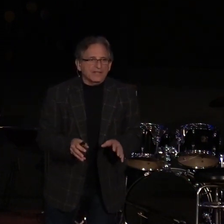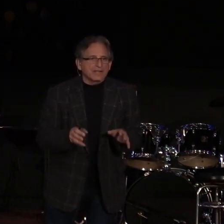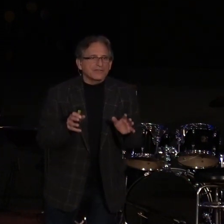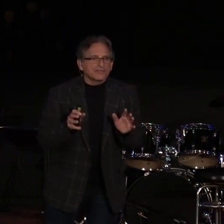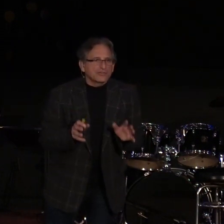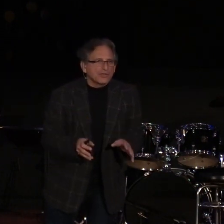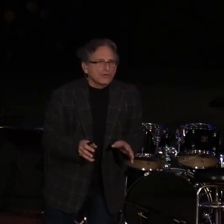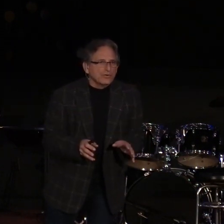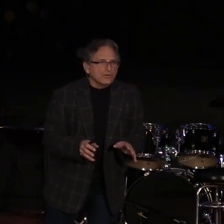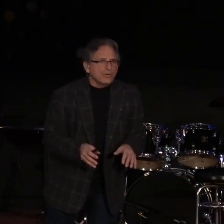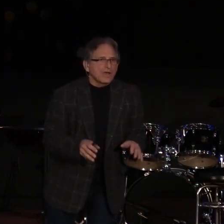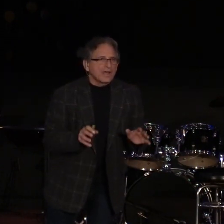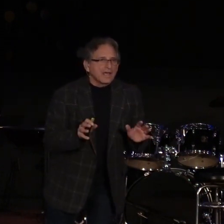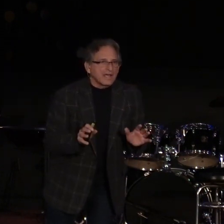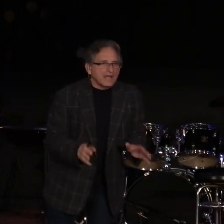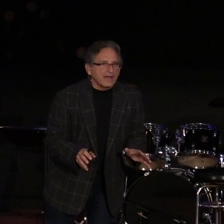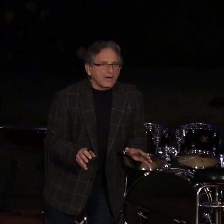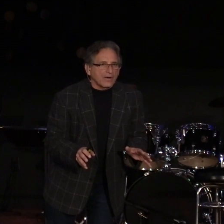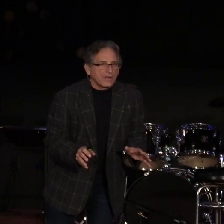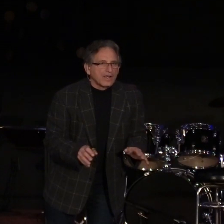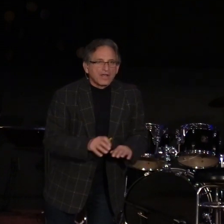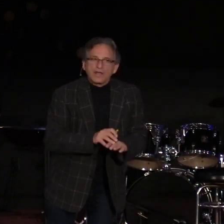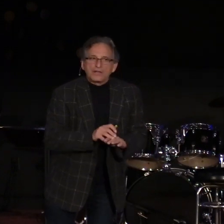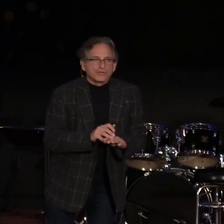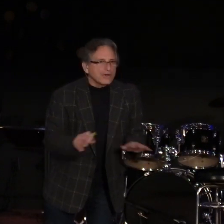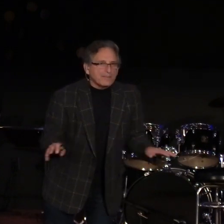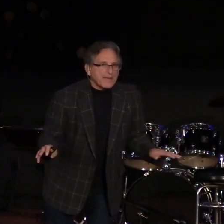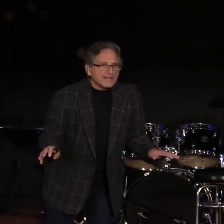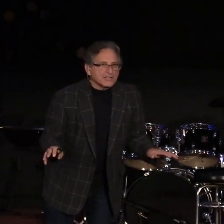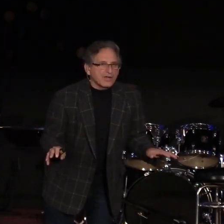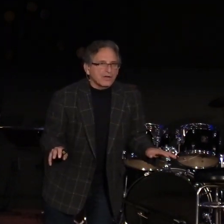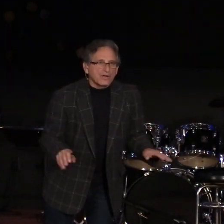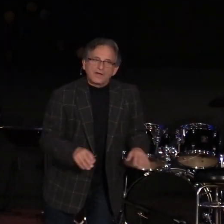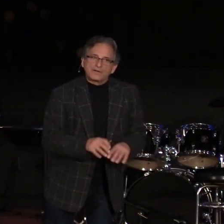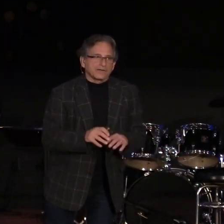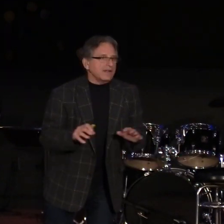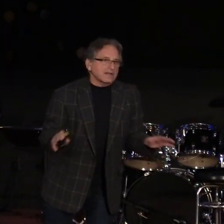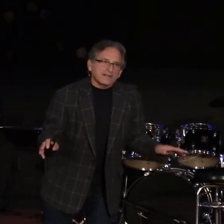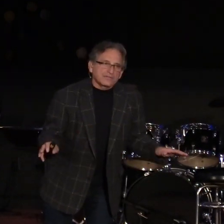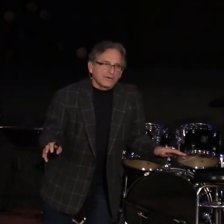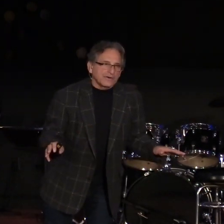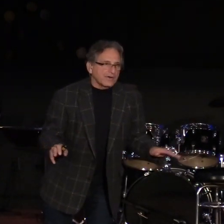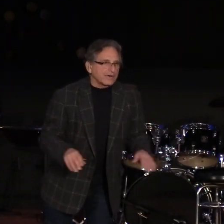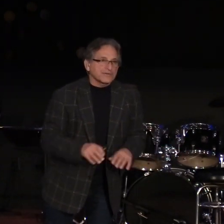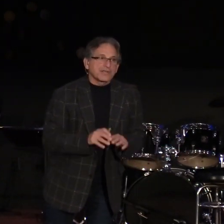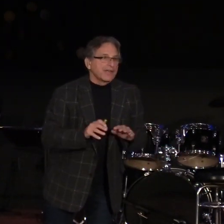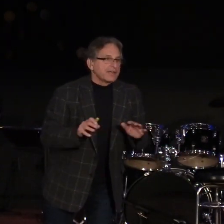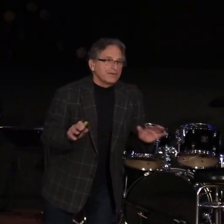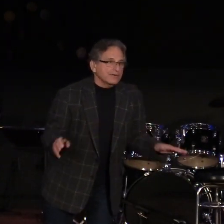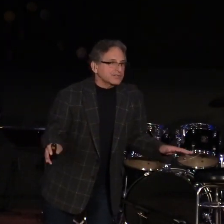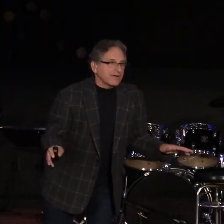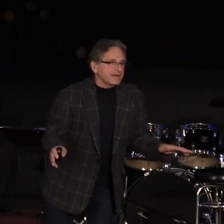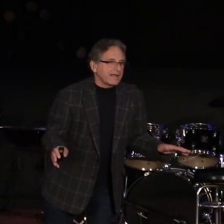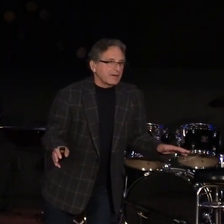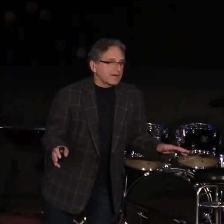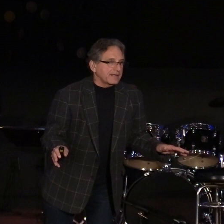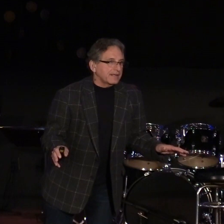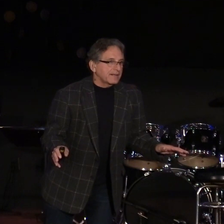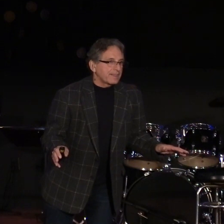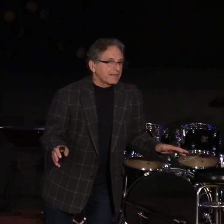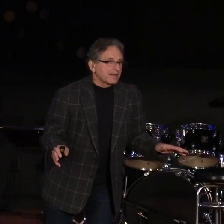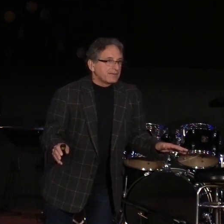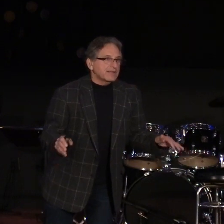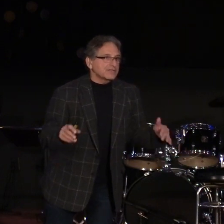Straight to hell. Do not pass go. Do not collect $200. You're straight in hell,